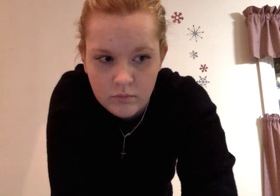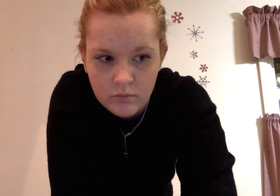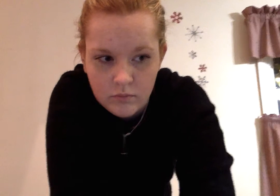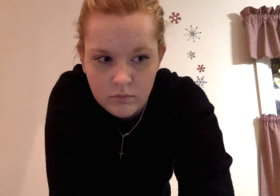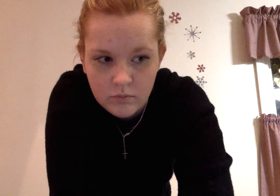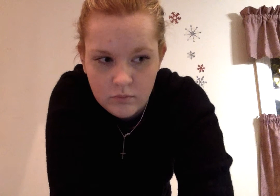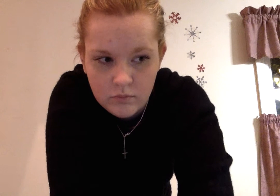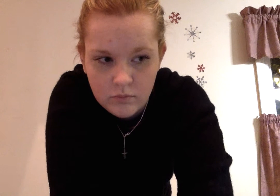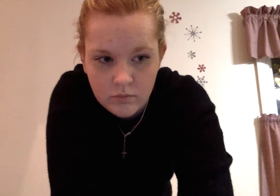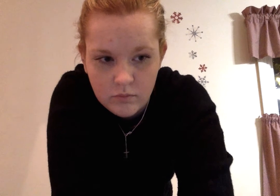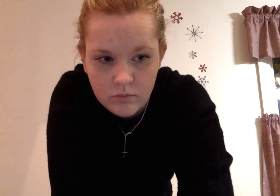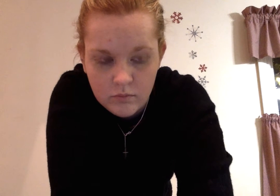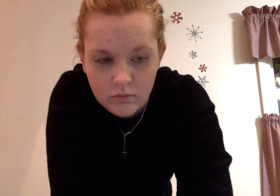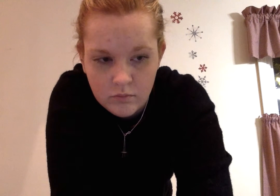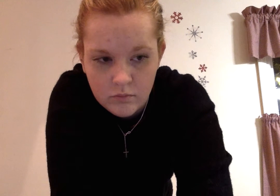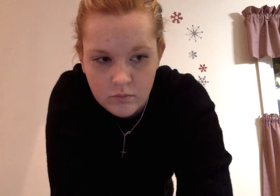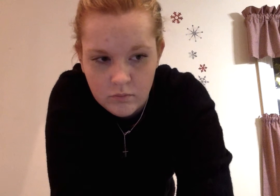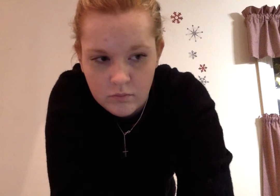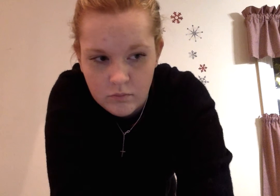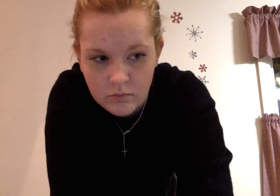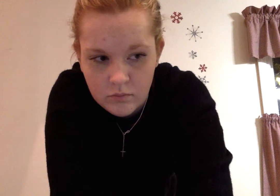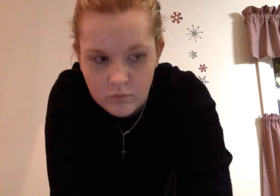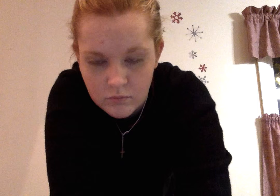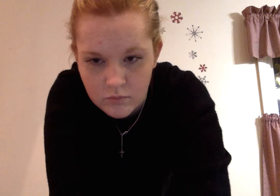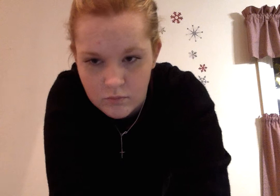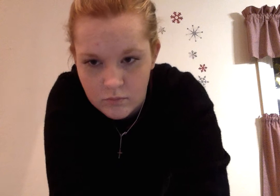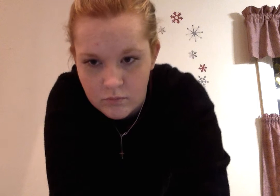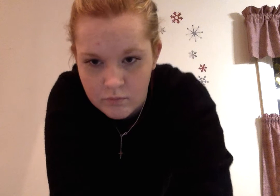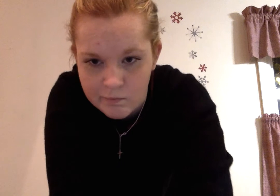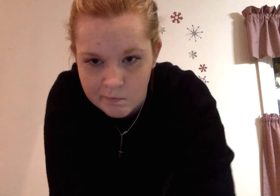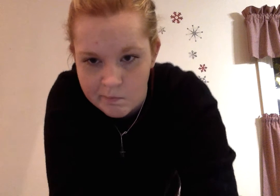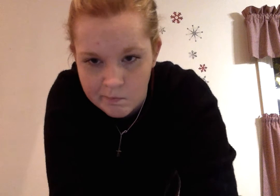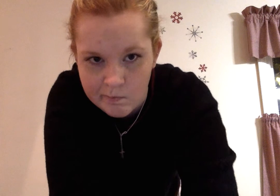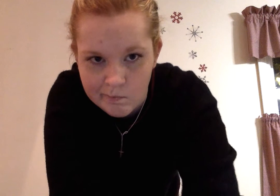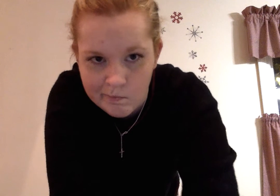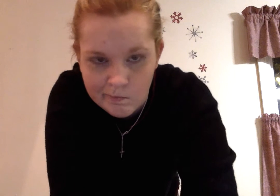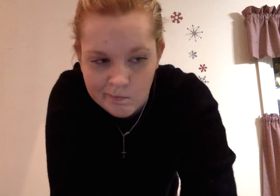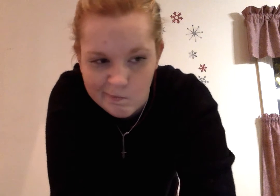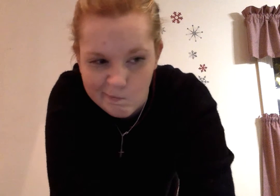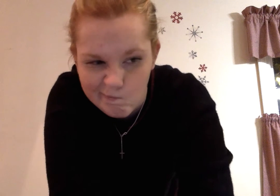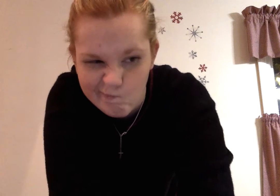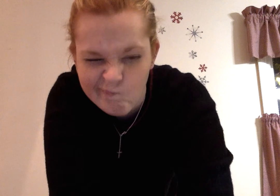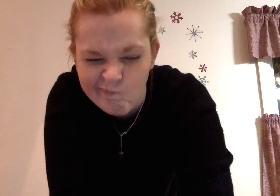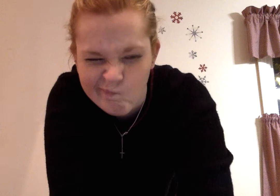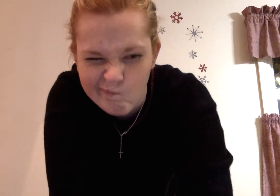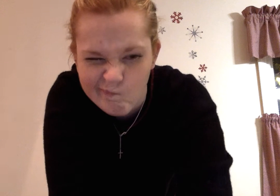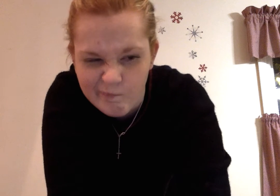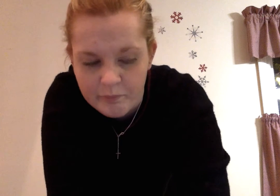All the interaction goes from the lecturer to the listener. The listener has very little role to